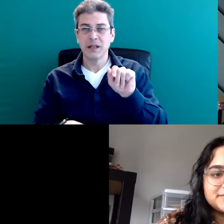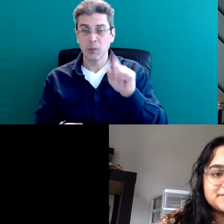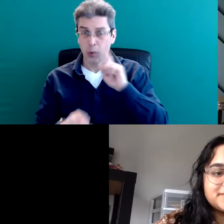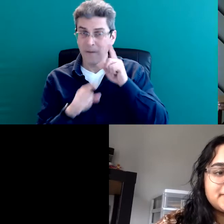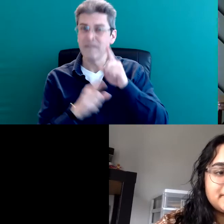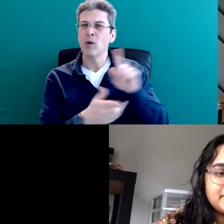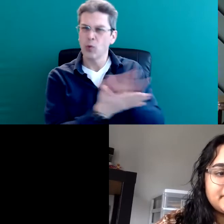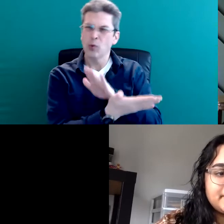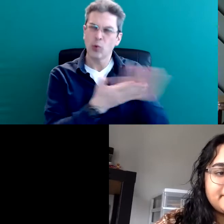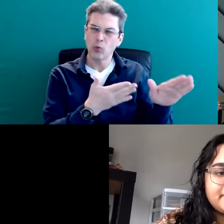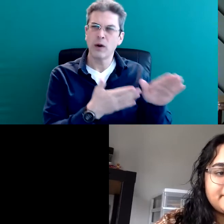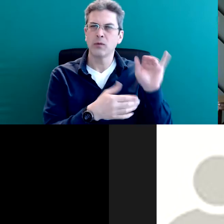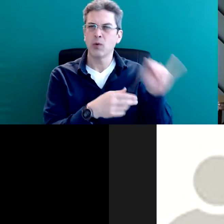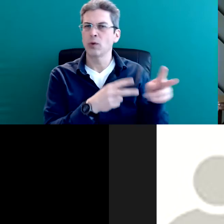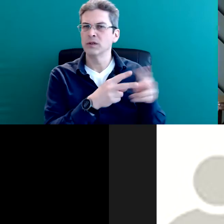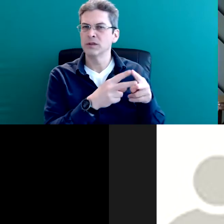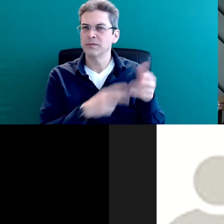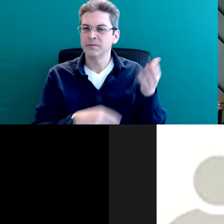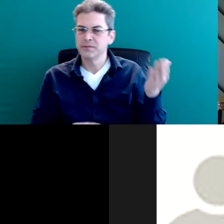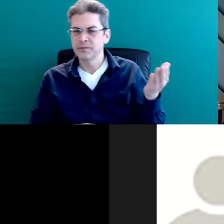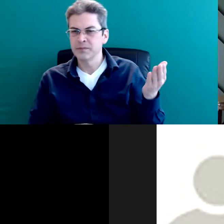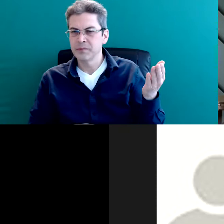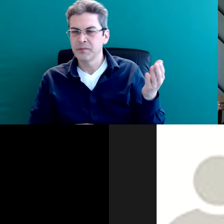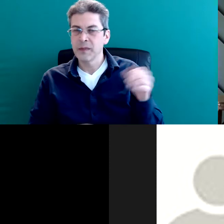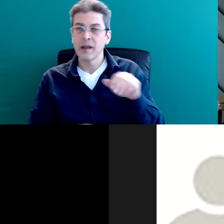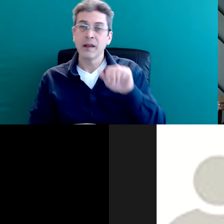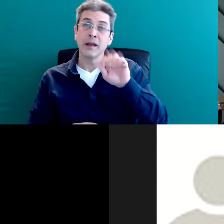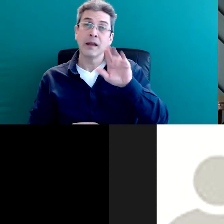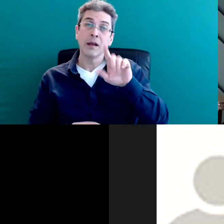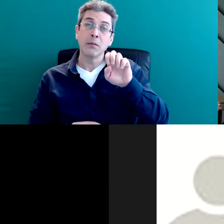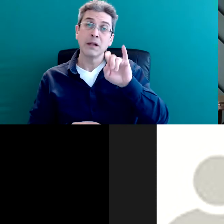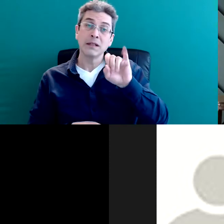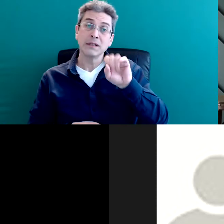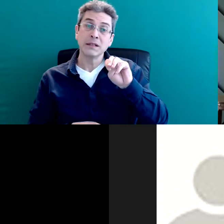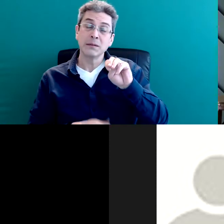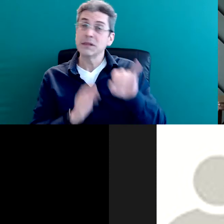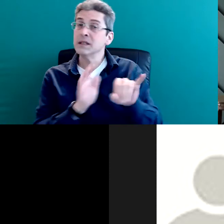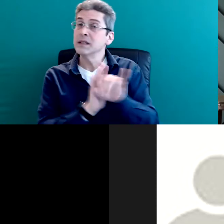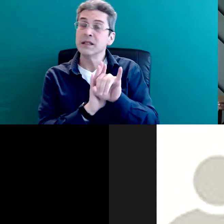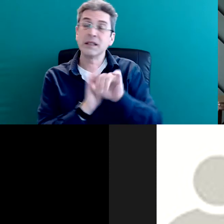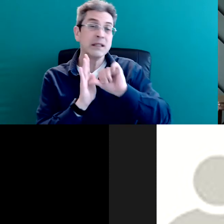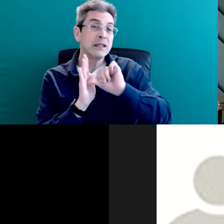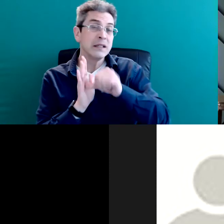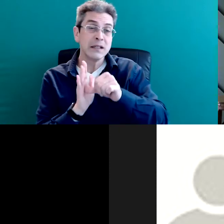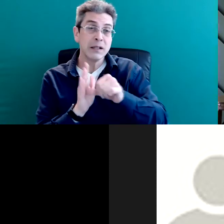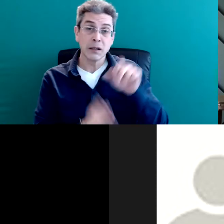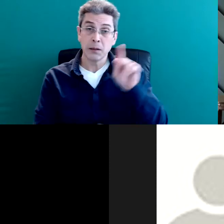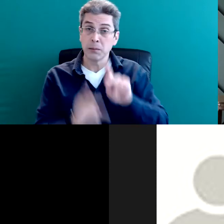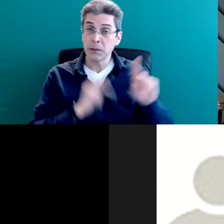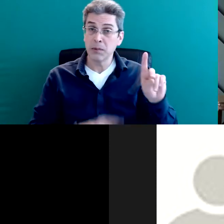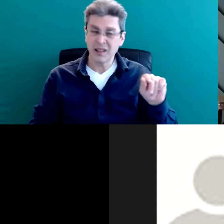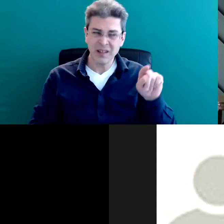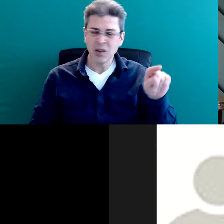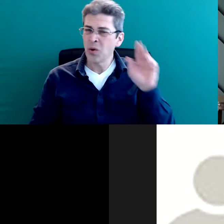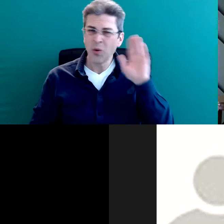these communities. Because there's an instinct that ableism tells us that disabled people die anyways,